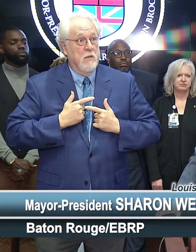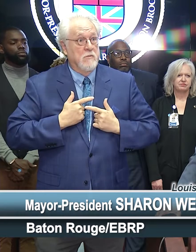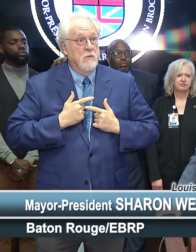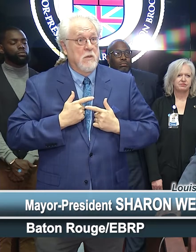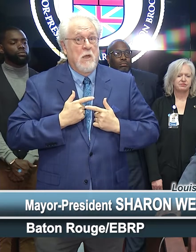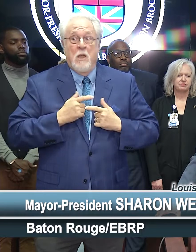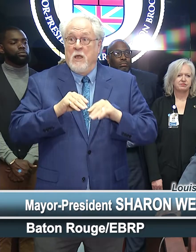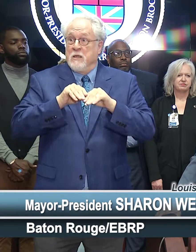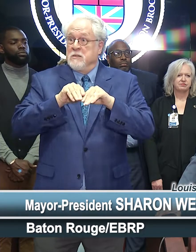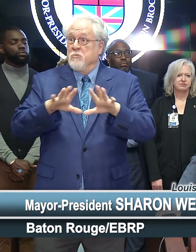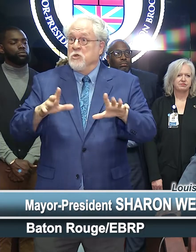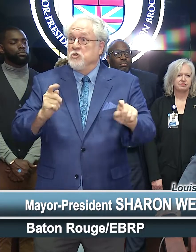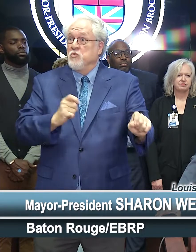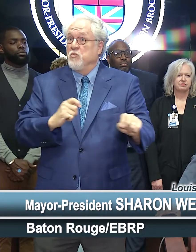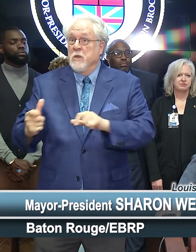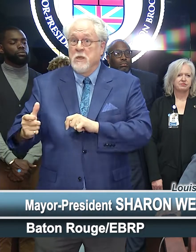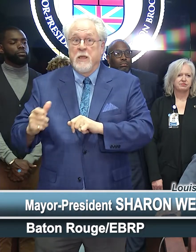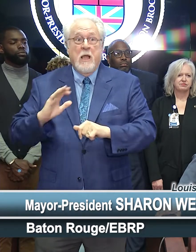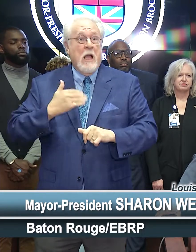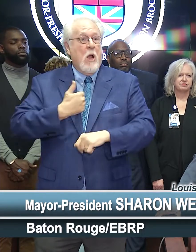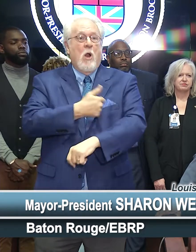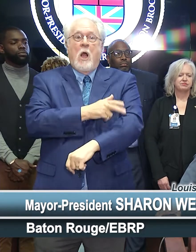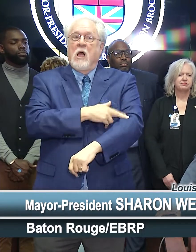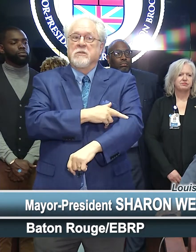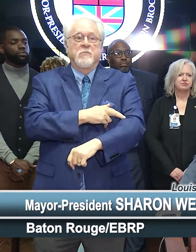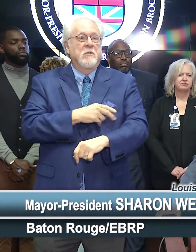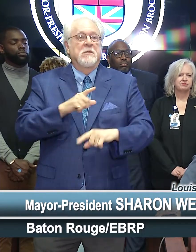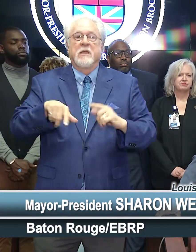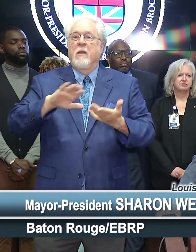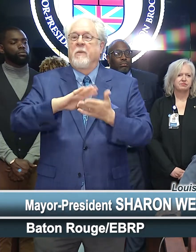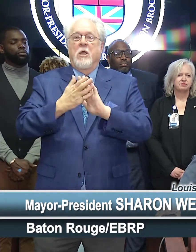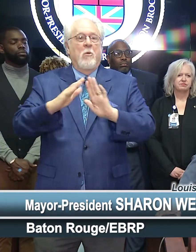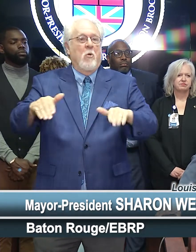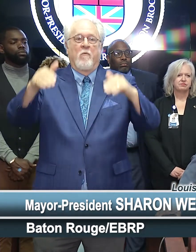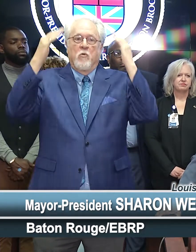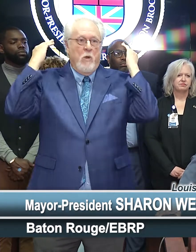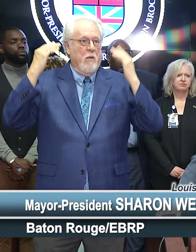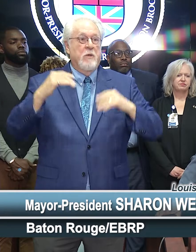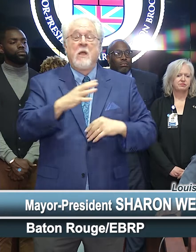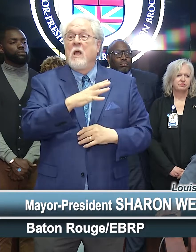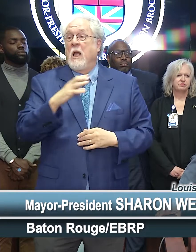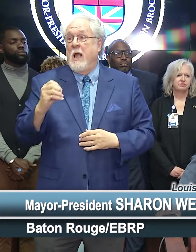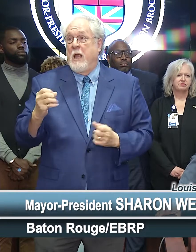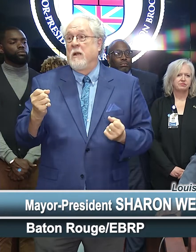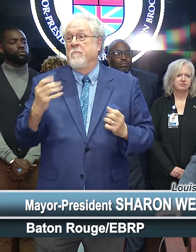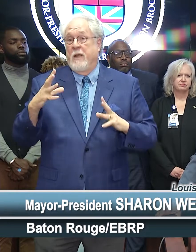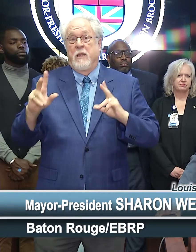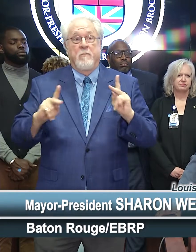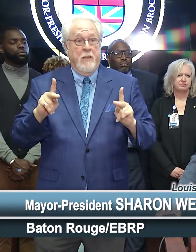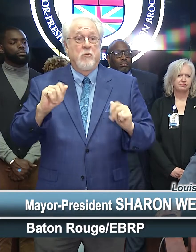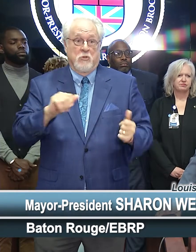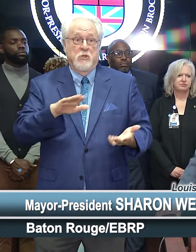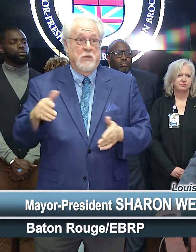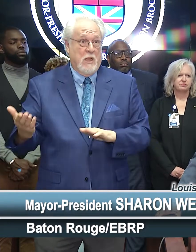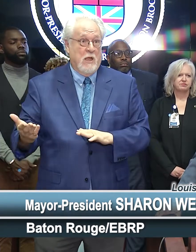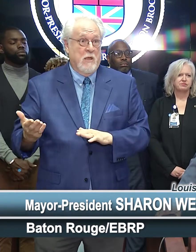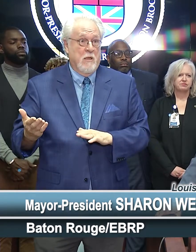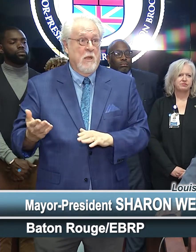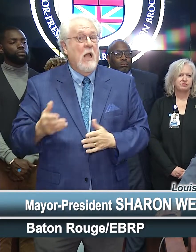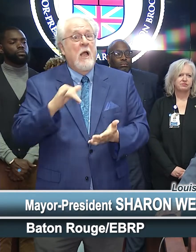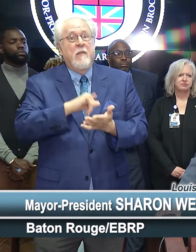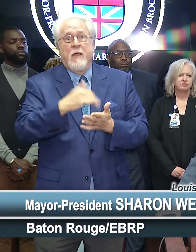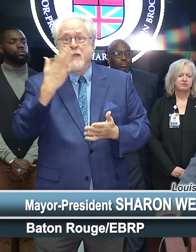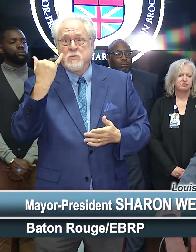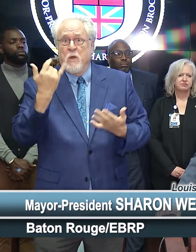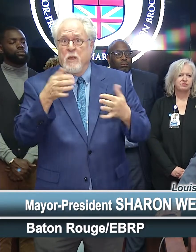If it spreads too quickly, our hospitals can become overwhelmed and many people could die. That is